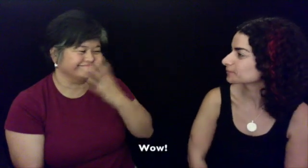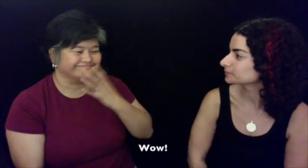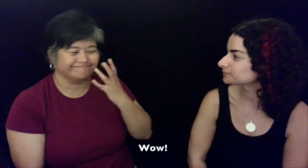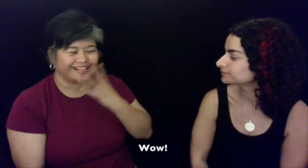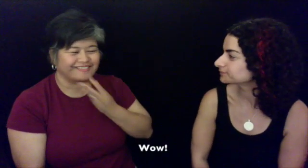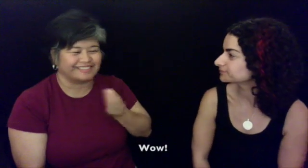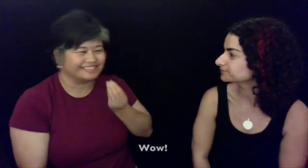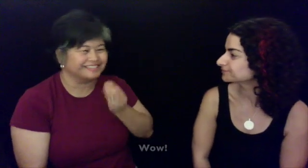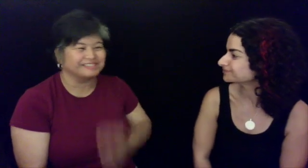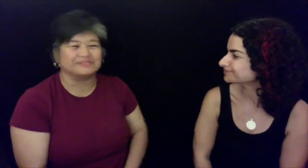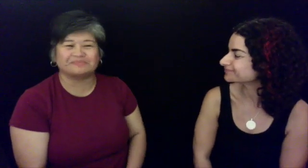Wow!